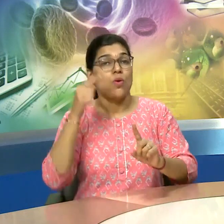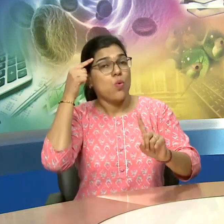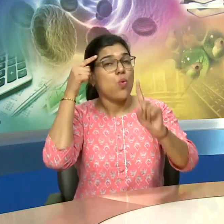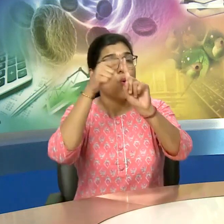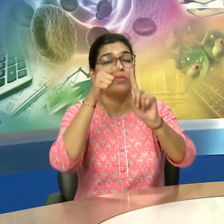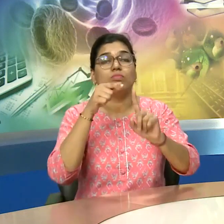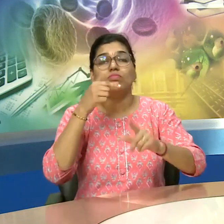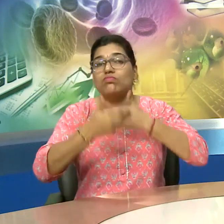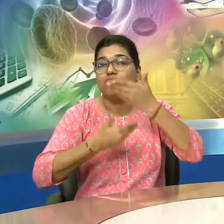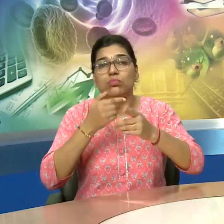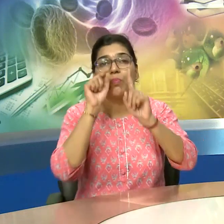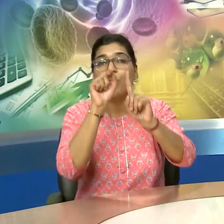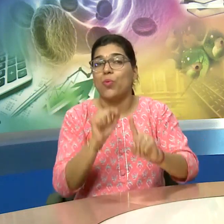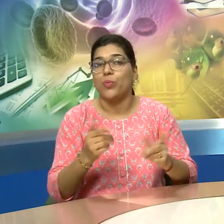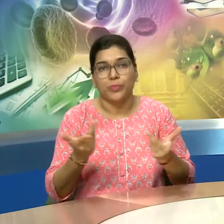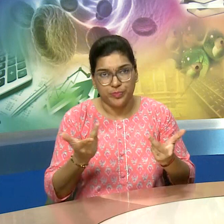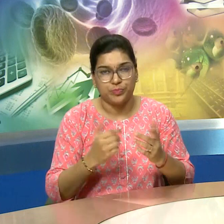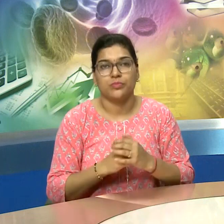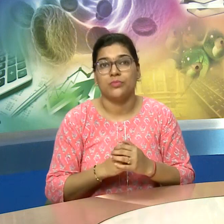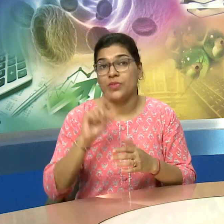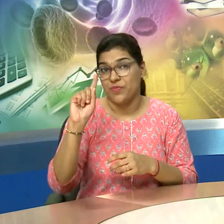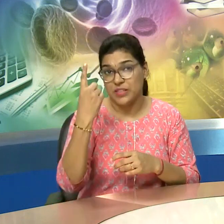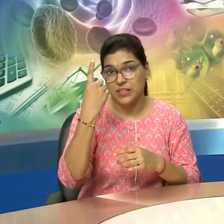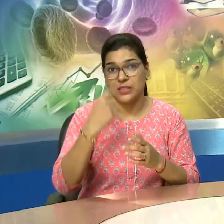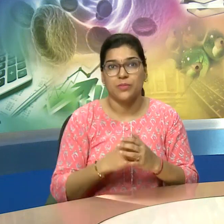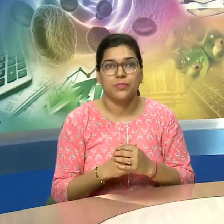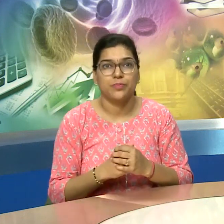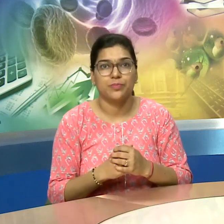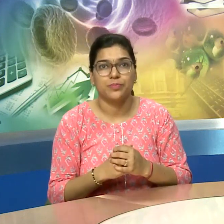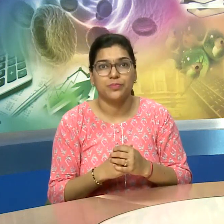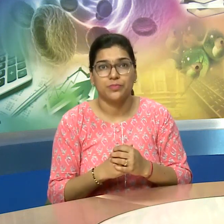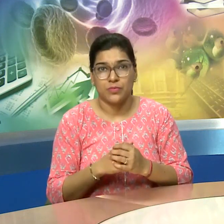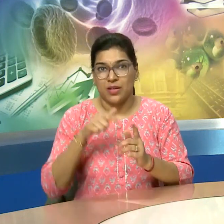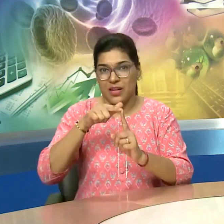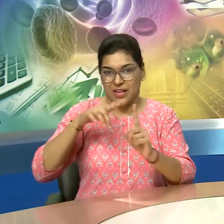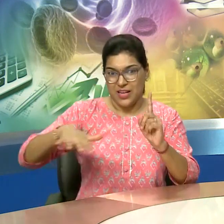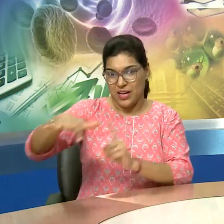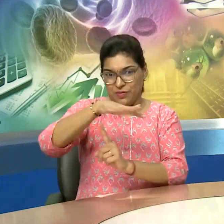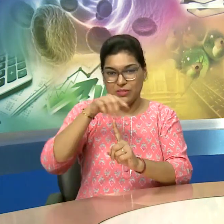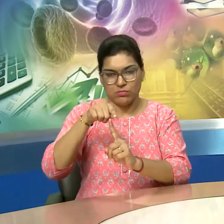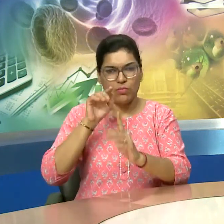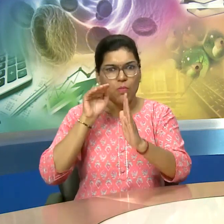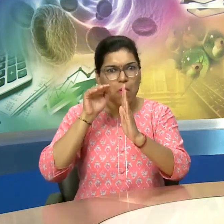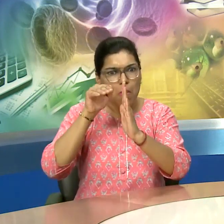Now, let us discuss the objectives of this lesson. The first